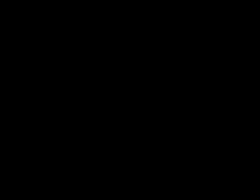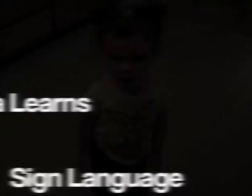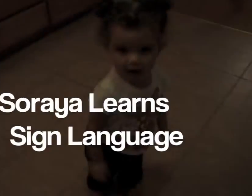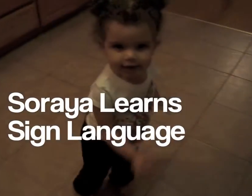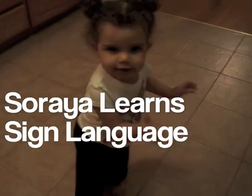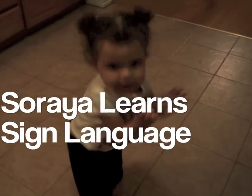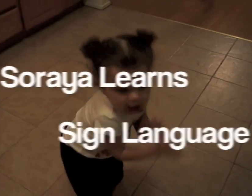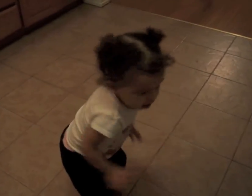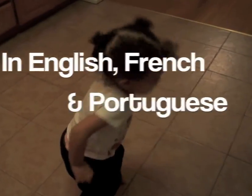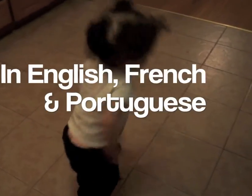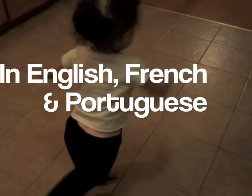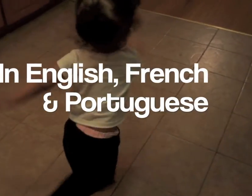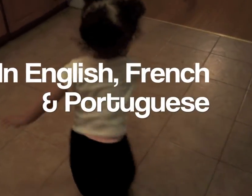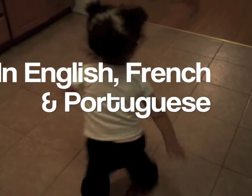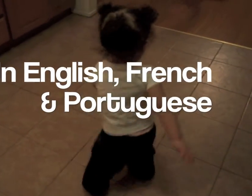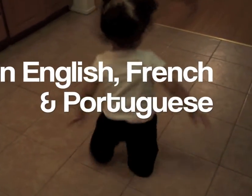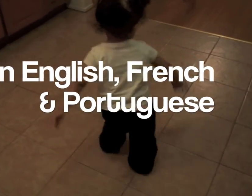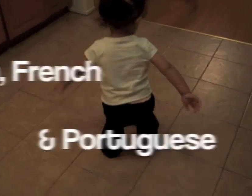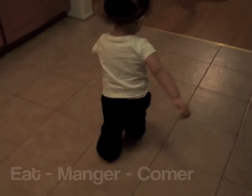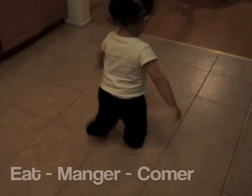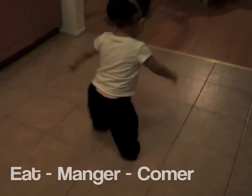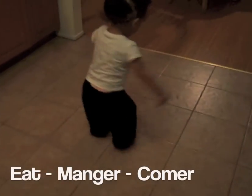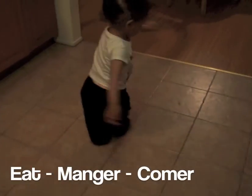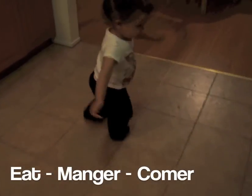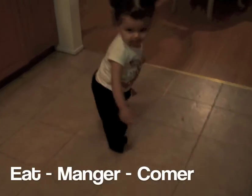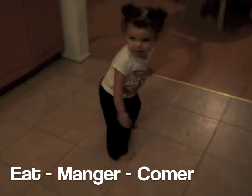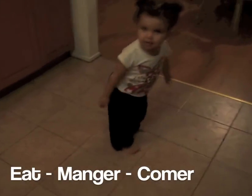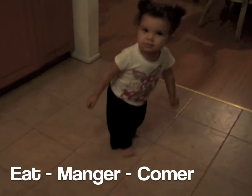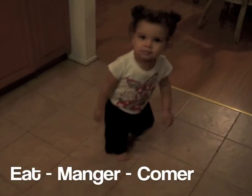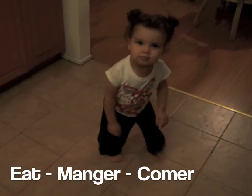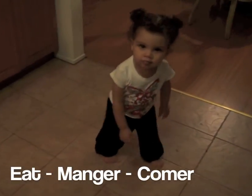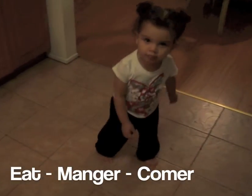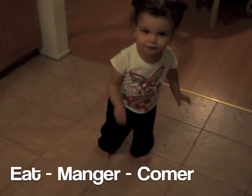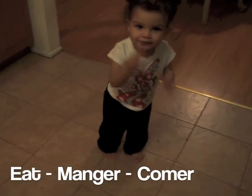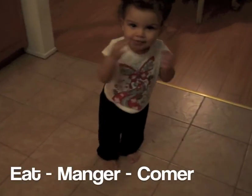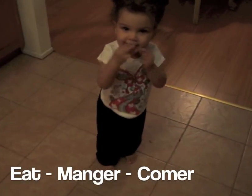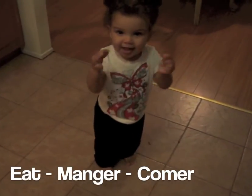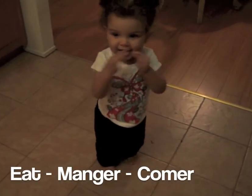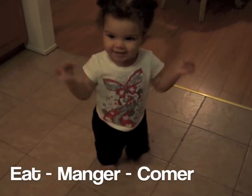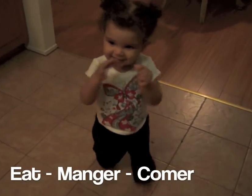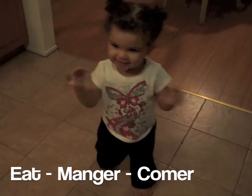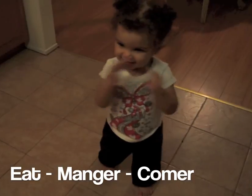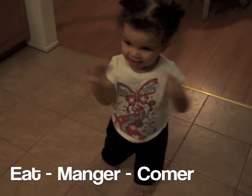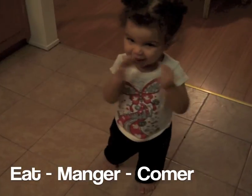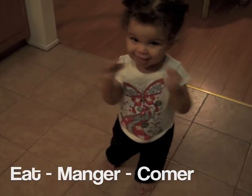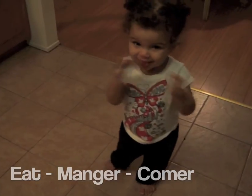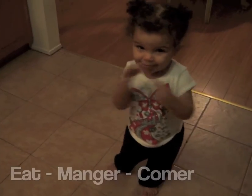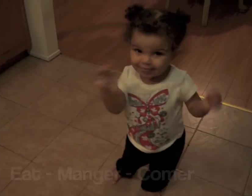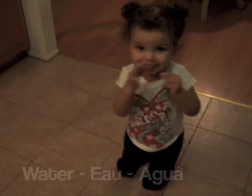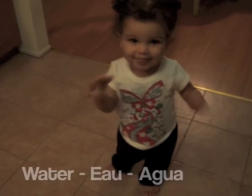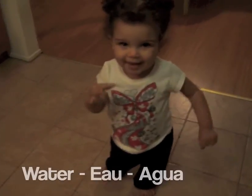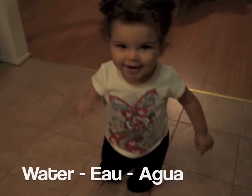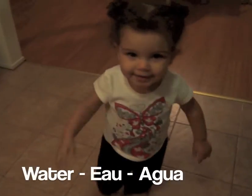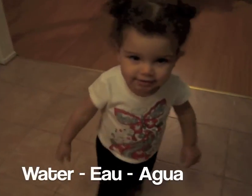Are you hungry, Saraya? Saraya, quer comer? Peux-tu manger? You want agua?